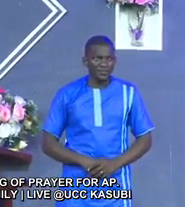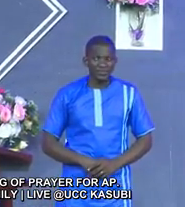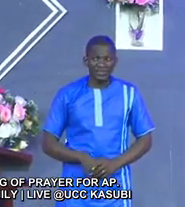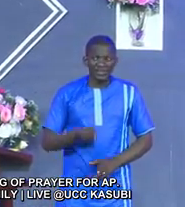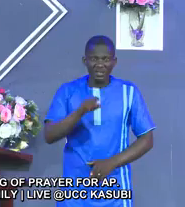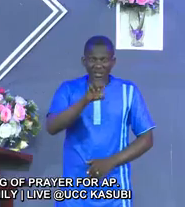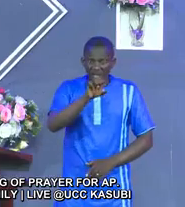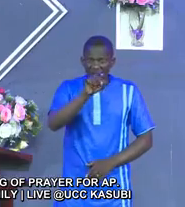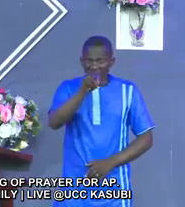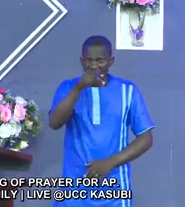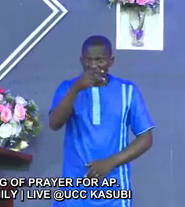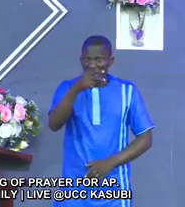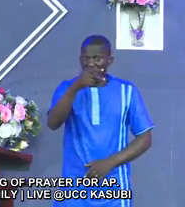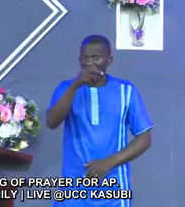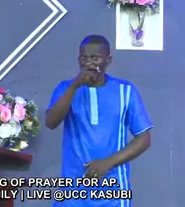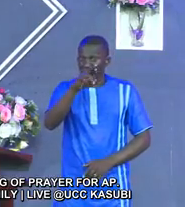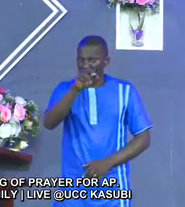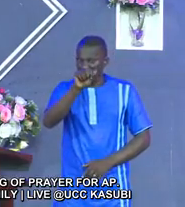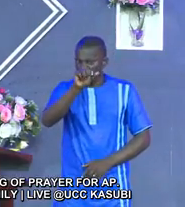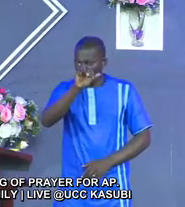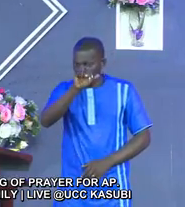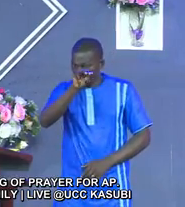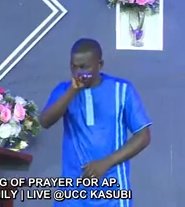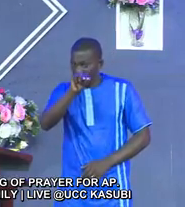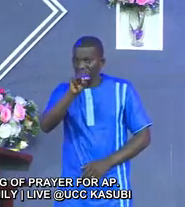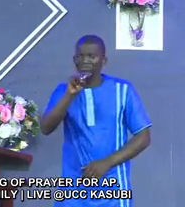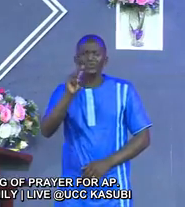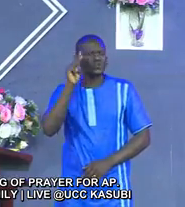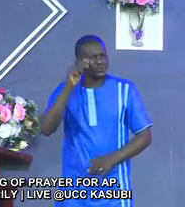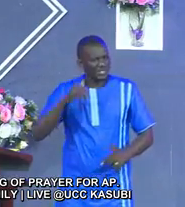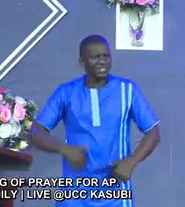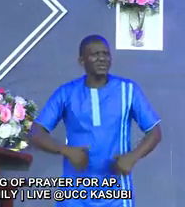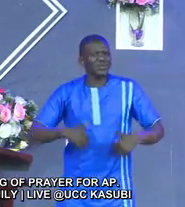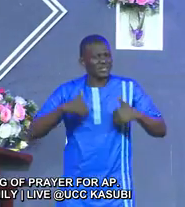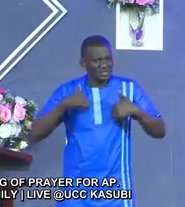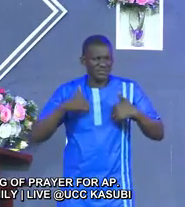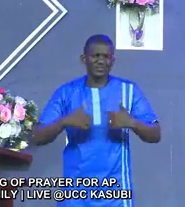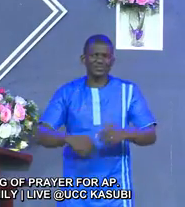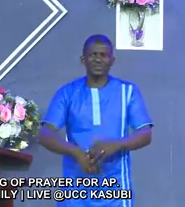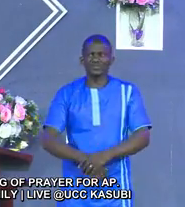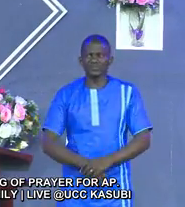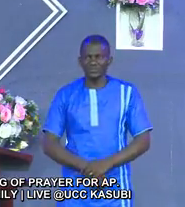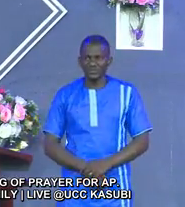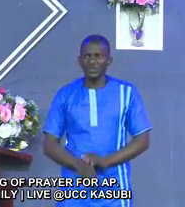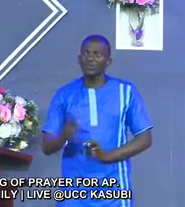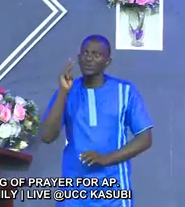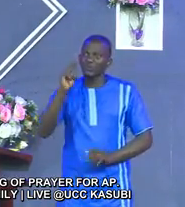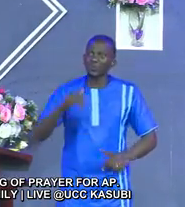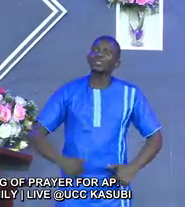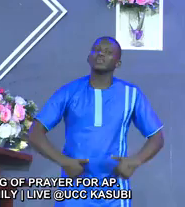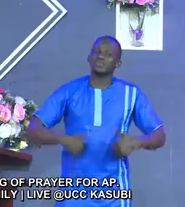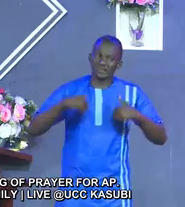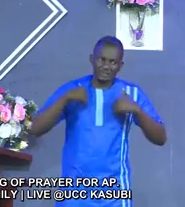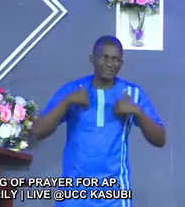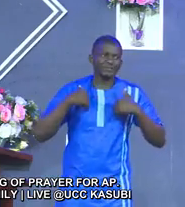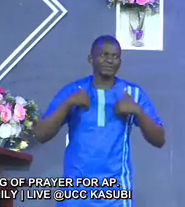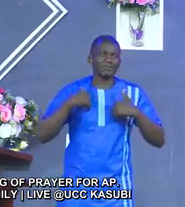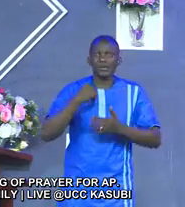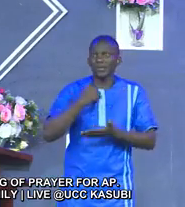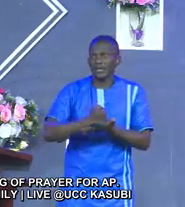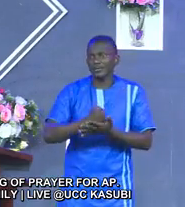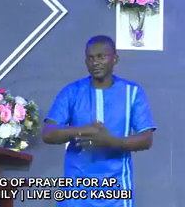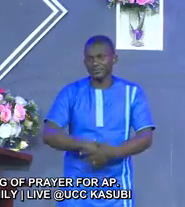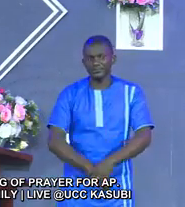leave his Muganzi, Ephraim. Muganzi Ephraim ajja kuba mulamu. Will leave. Ajja kuba mulamu.